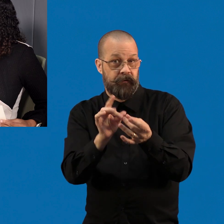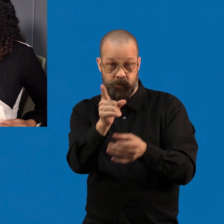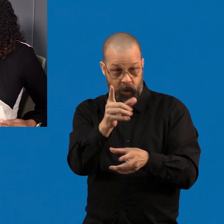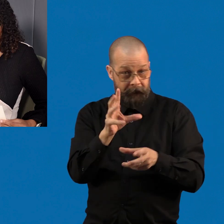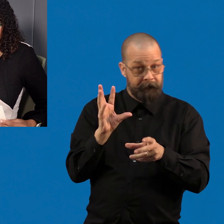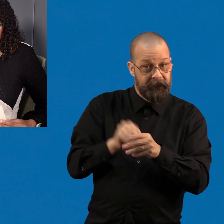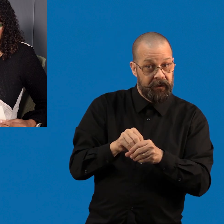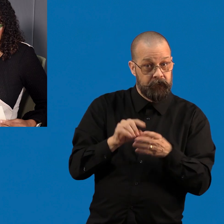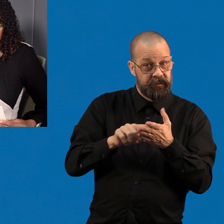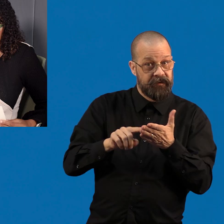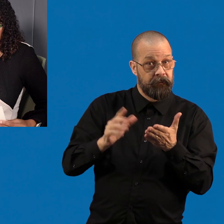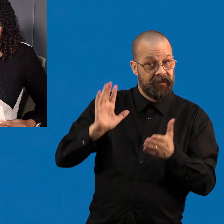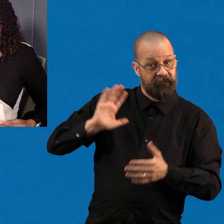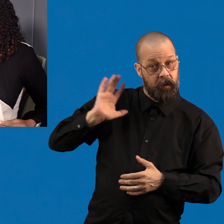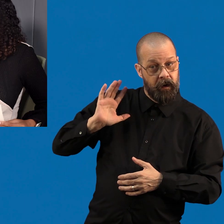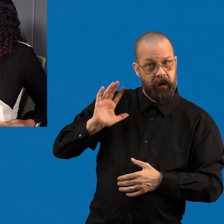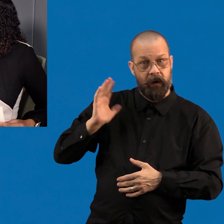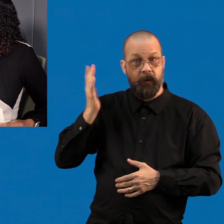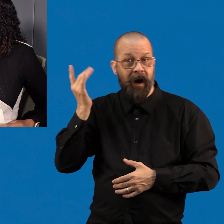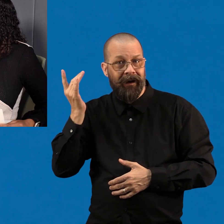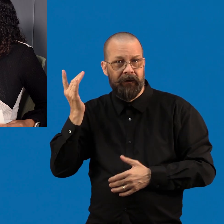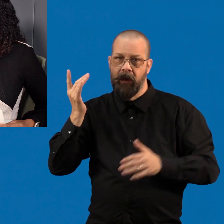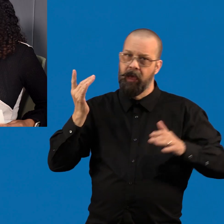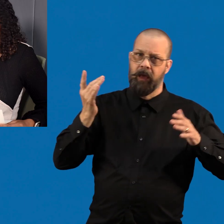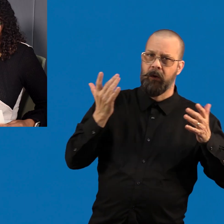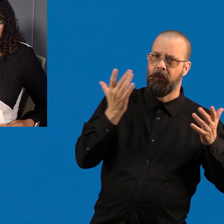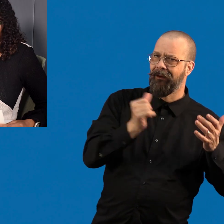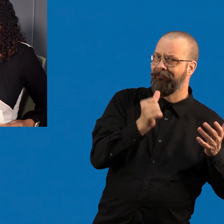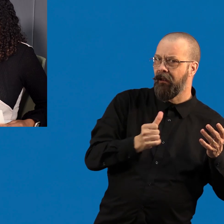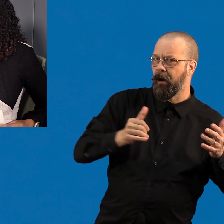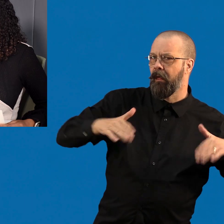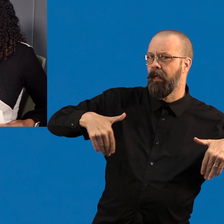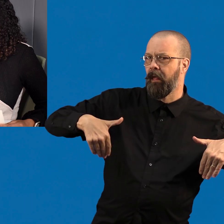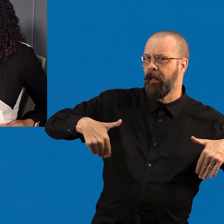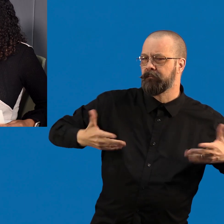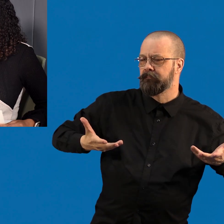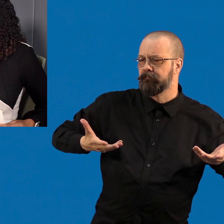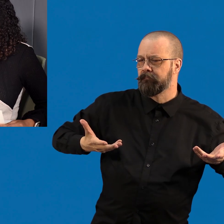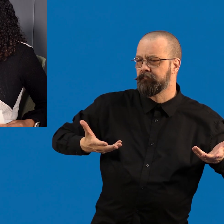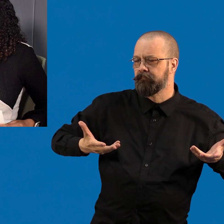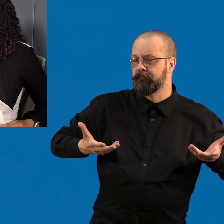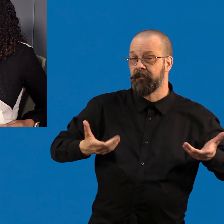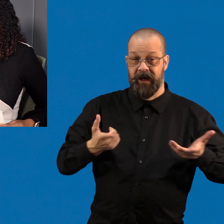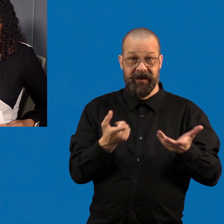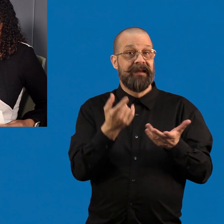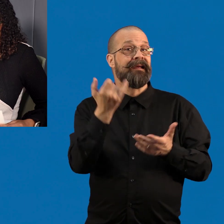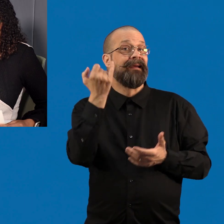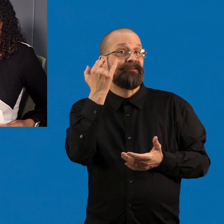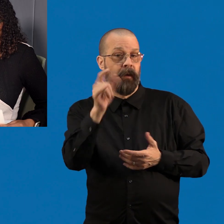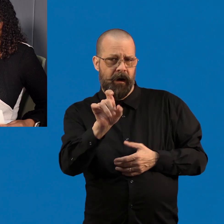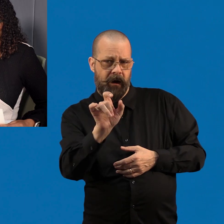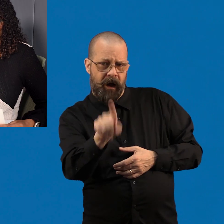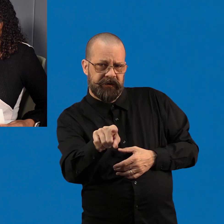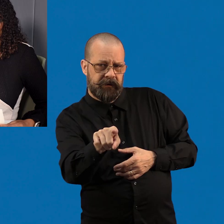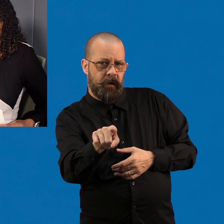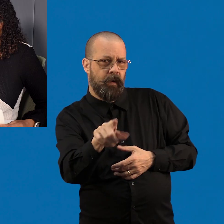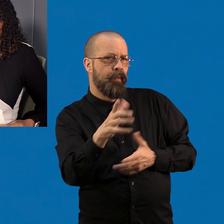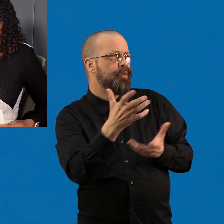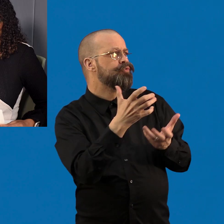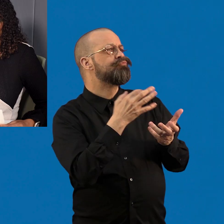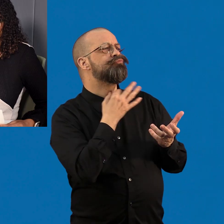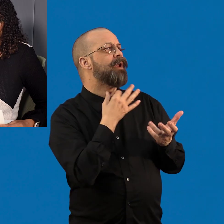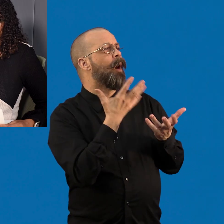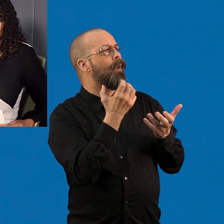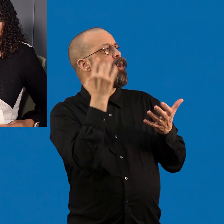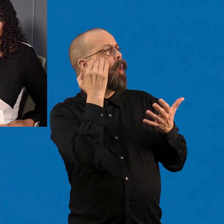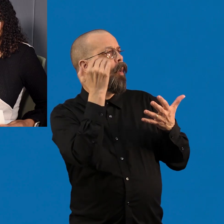Have you ever participated in research? Why or why not? And if someone asked you to participate in a study, what would you want to